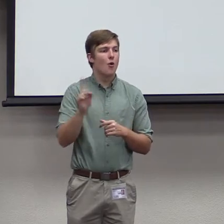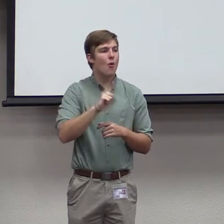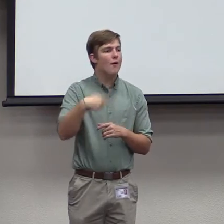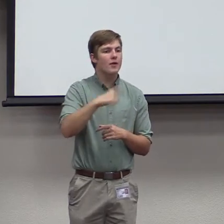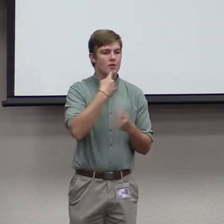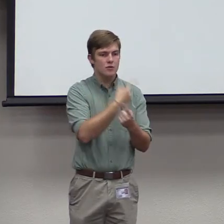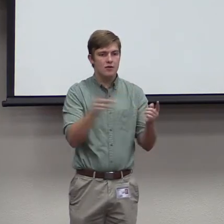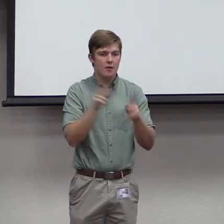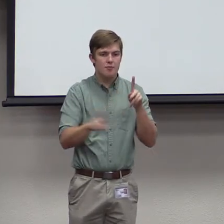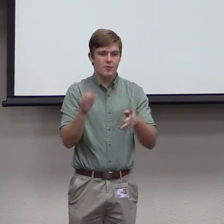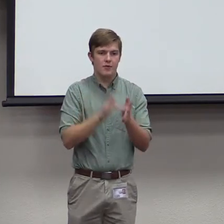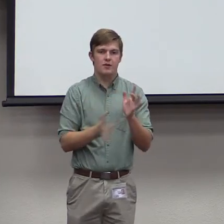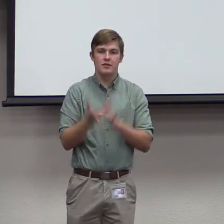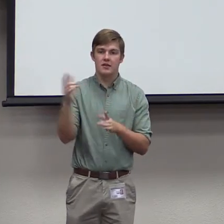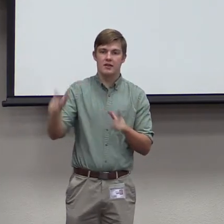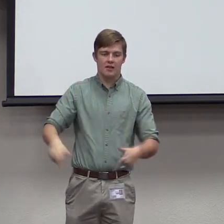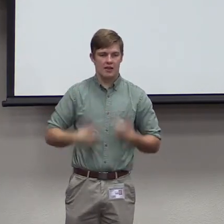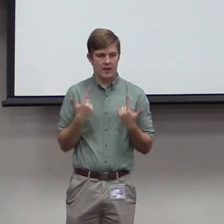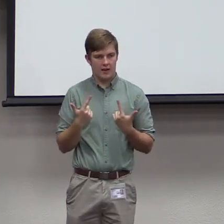is alive?